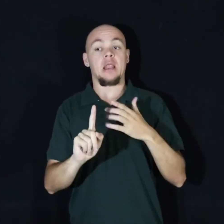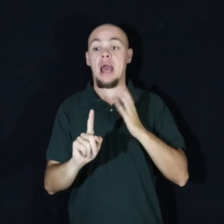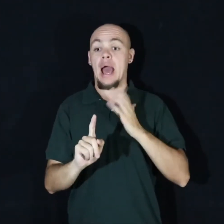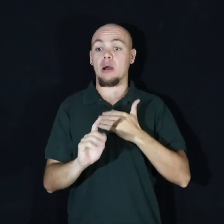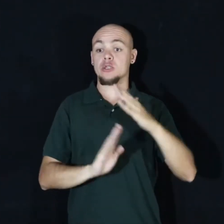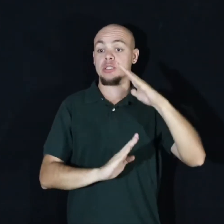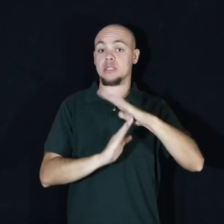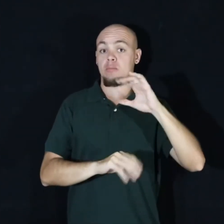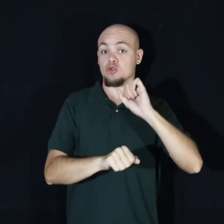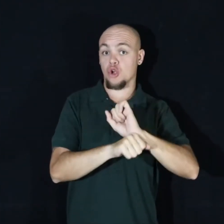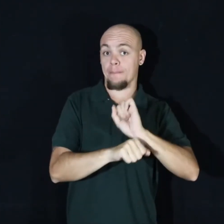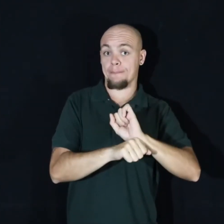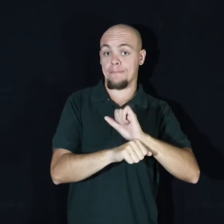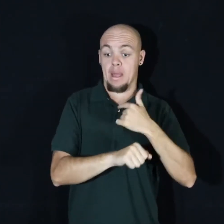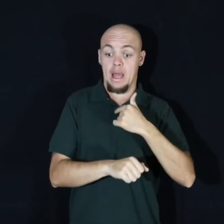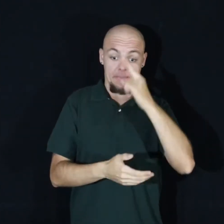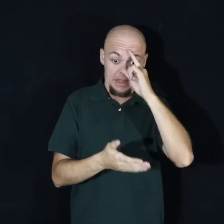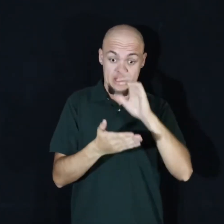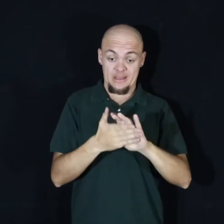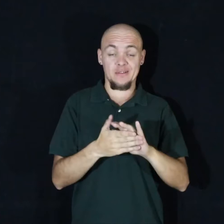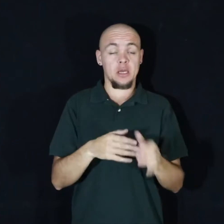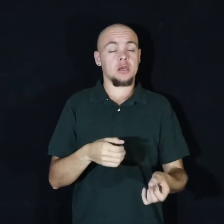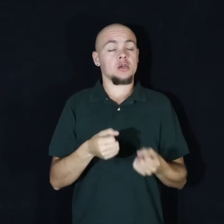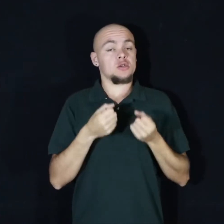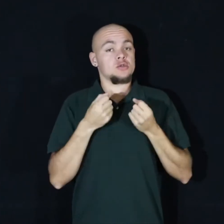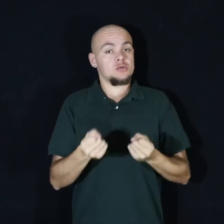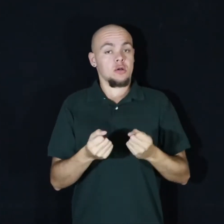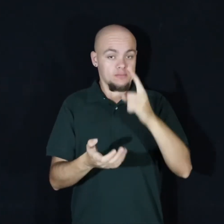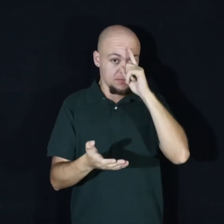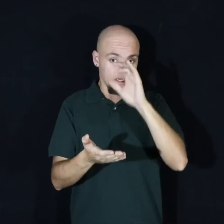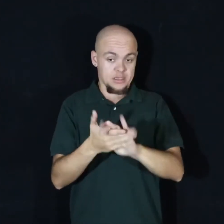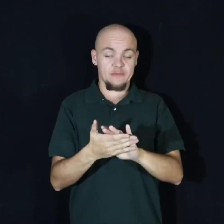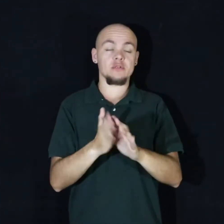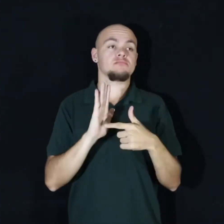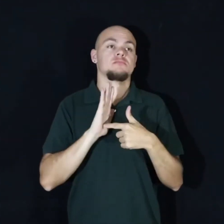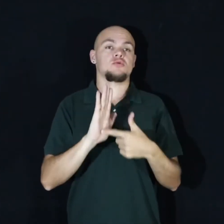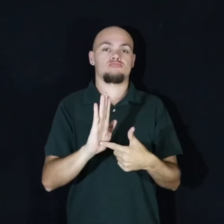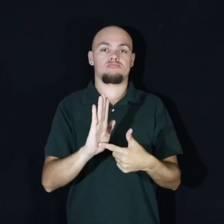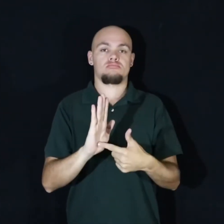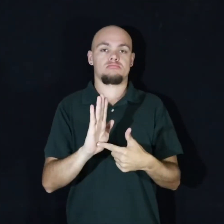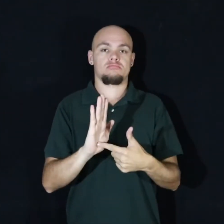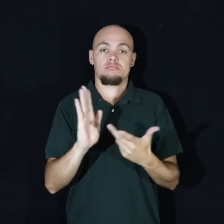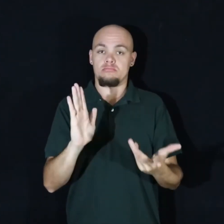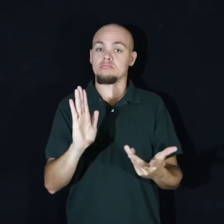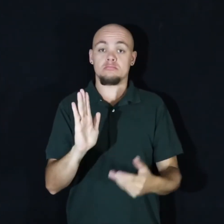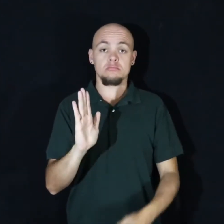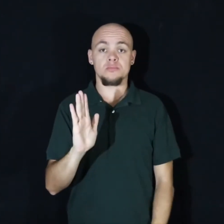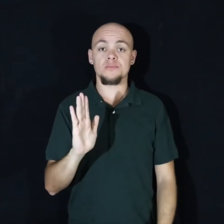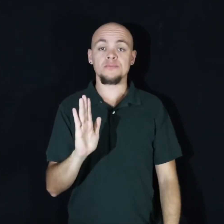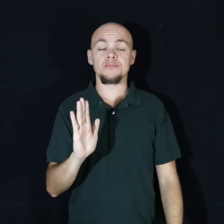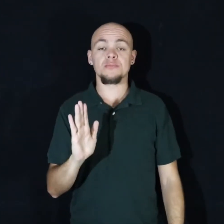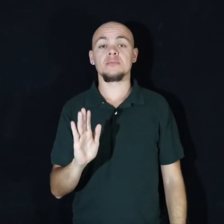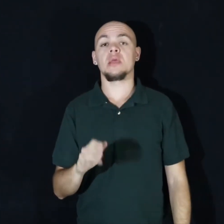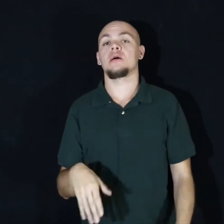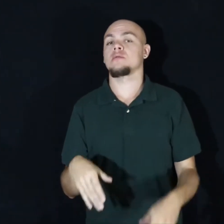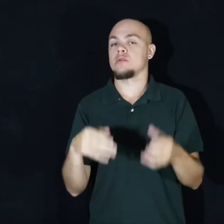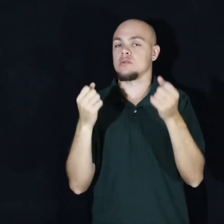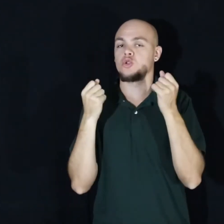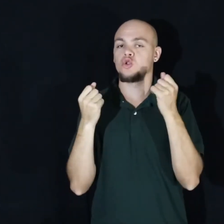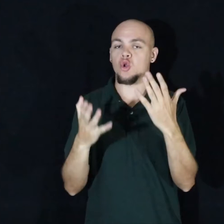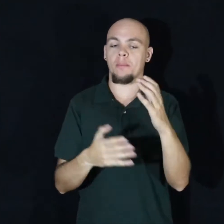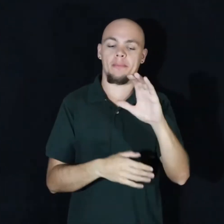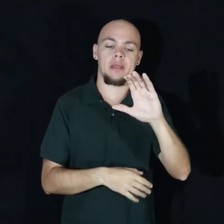stand. I believe our number one job is to take a stand and share what they believe, what their spiritual